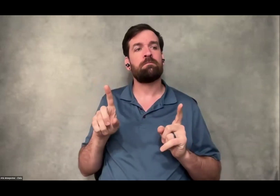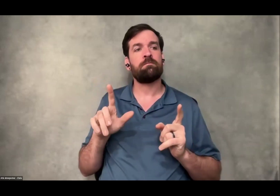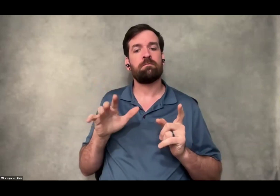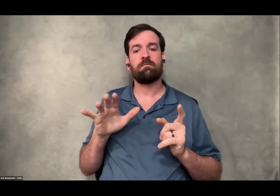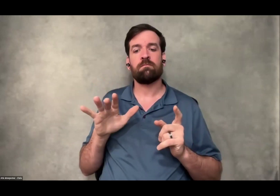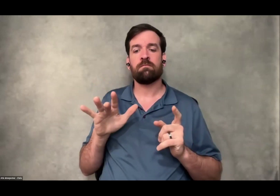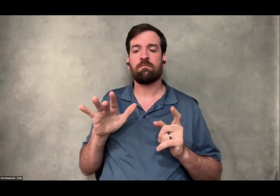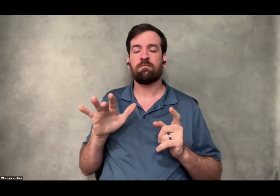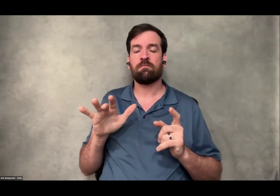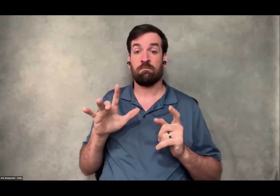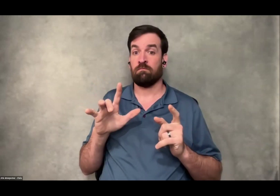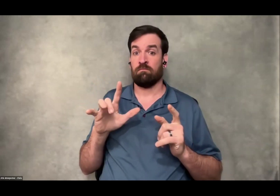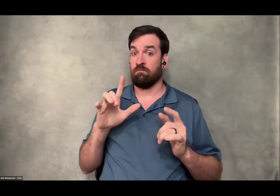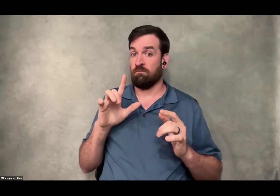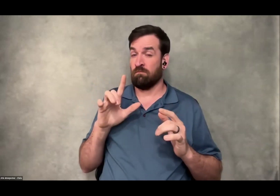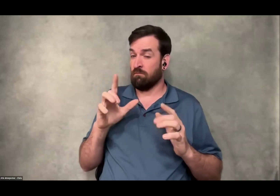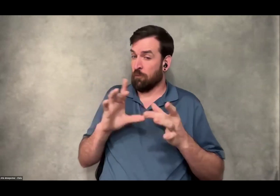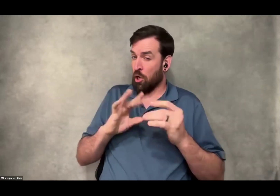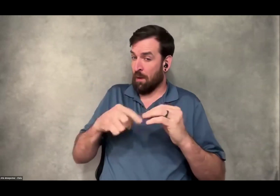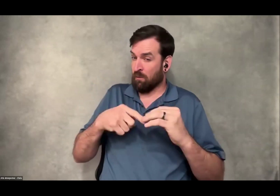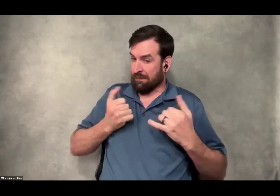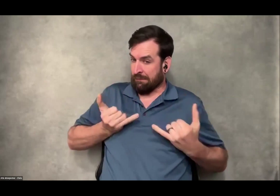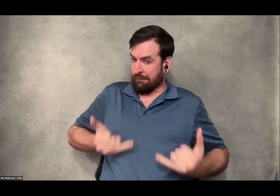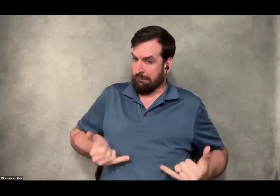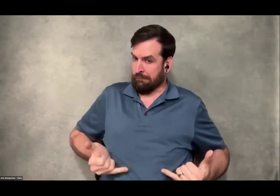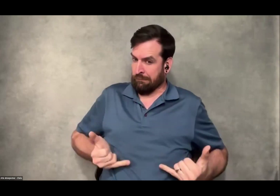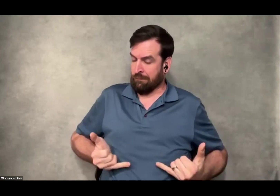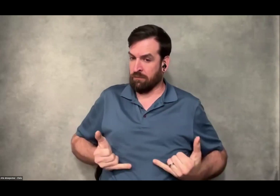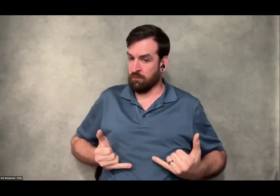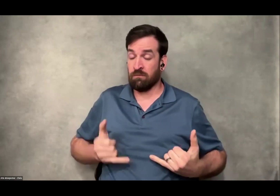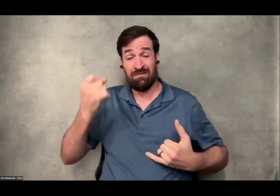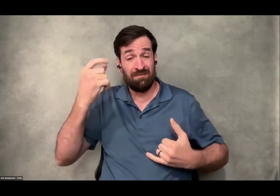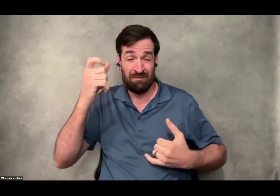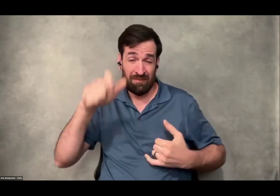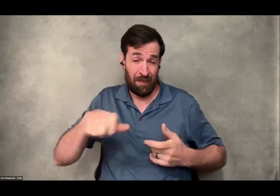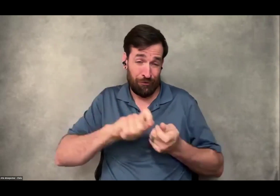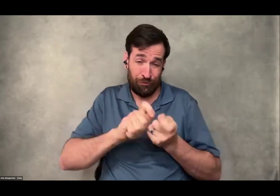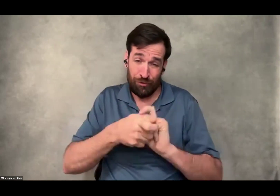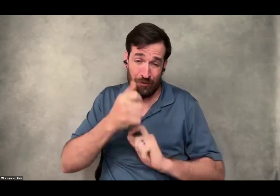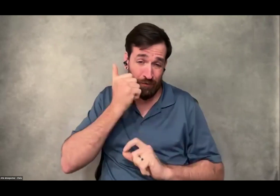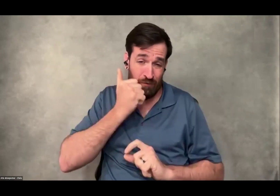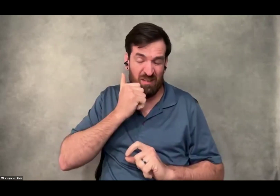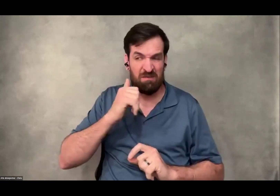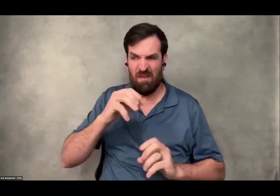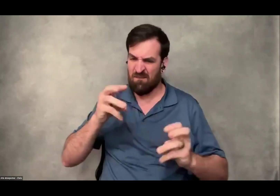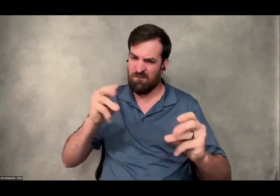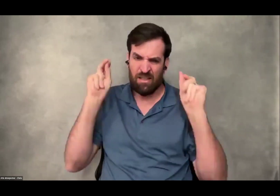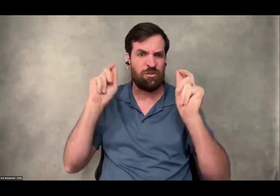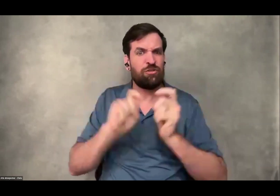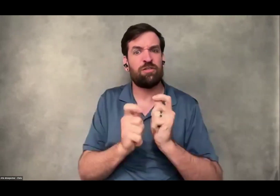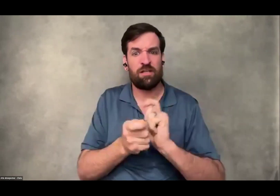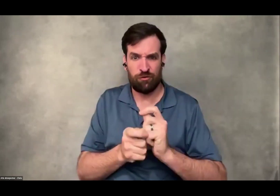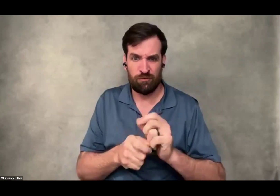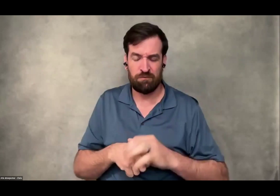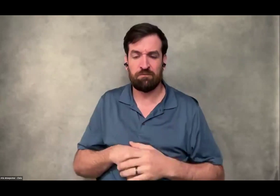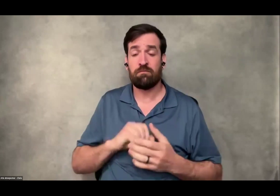as of today, the latest now that can change day by day, and that's how fast it moves.